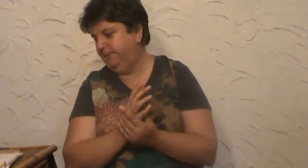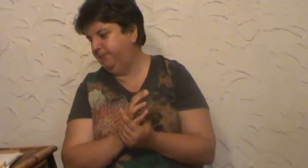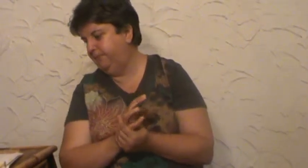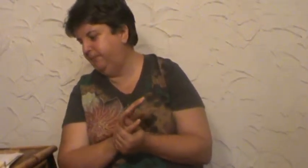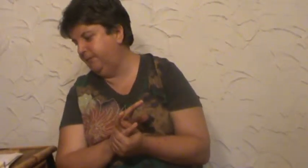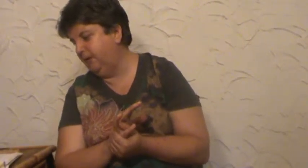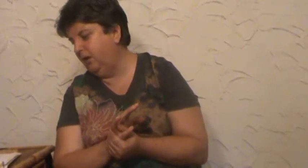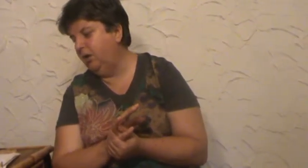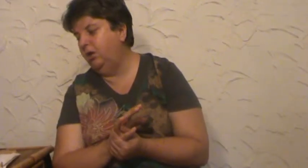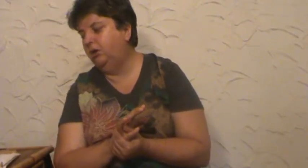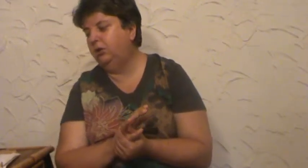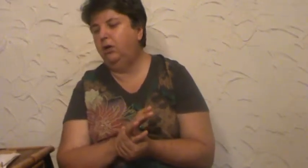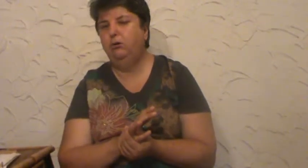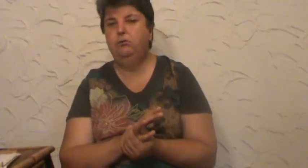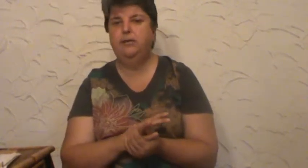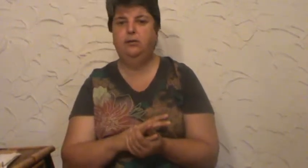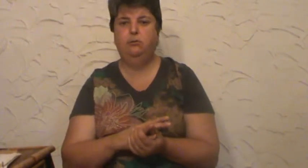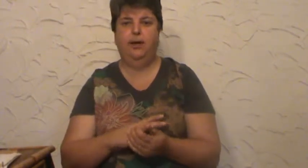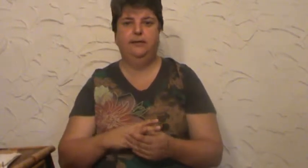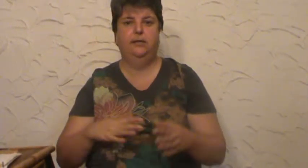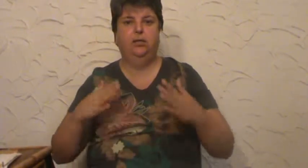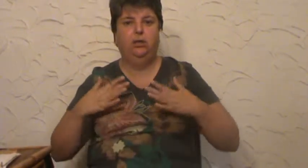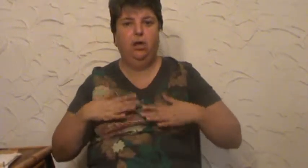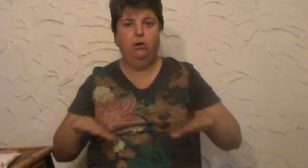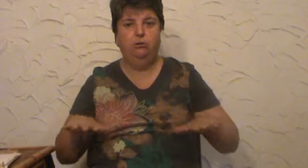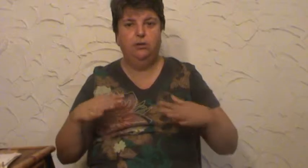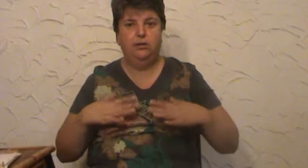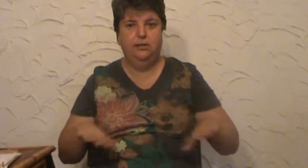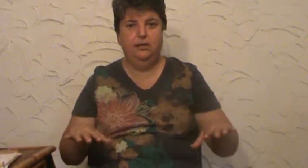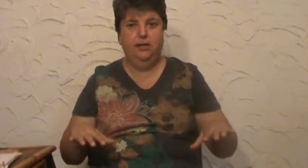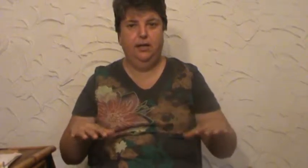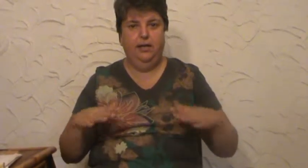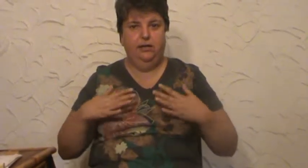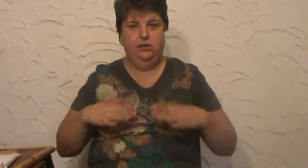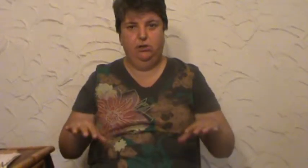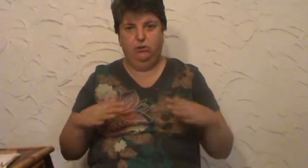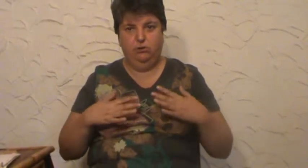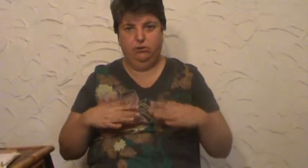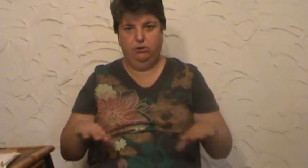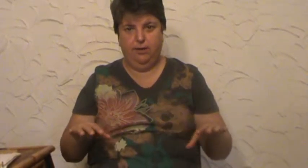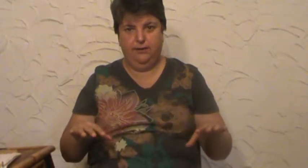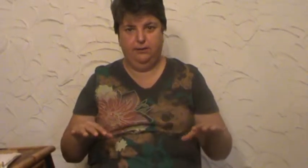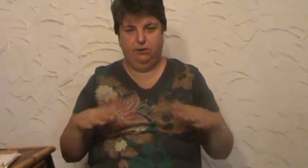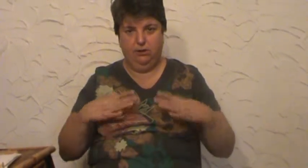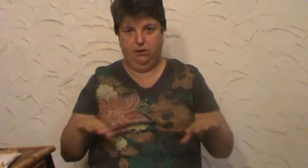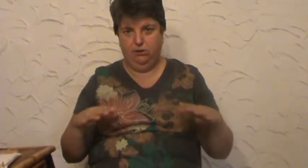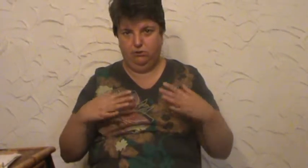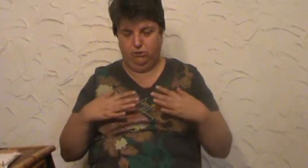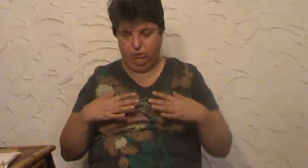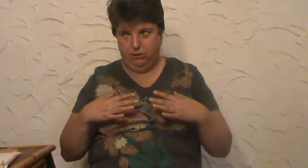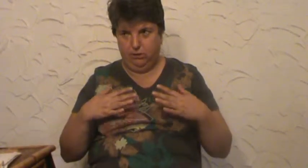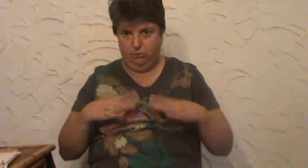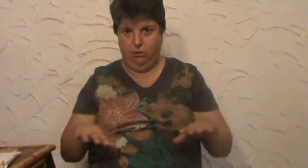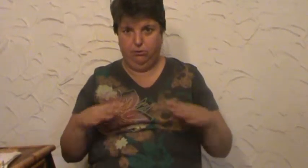away. Clothes and dress. Clothes is two short short strokes